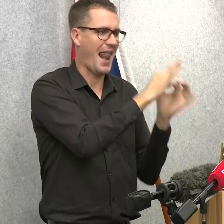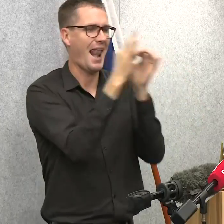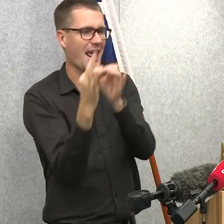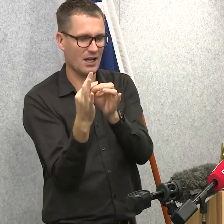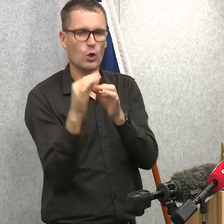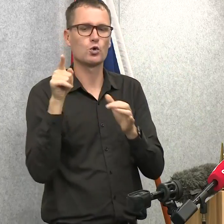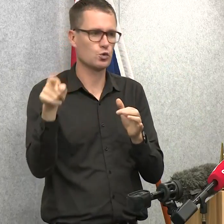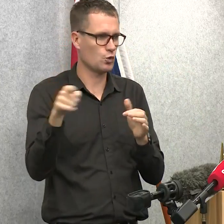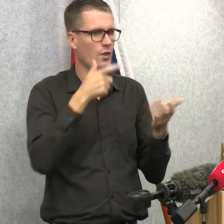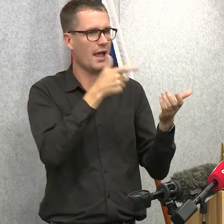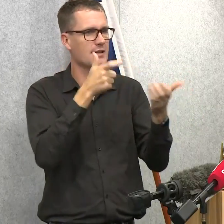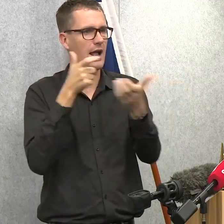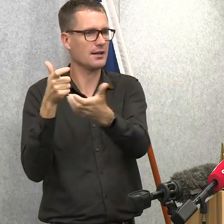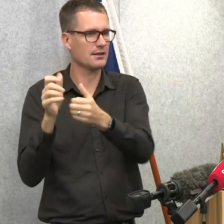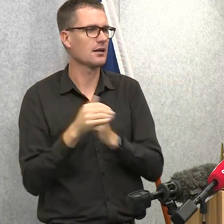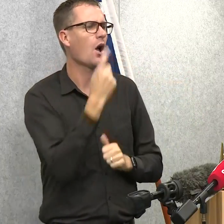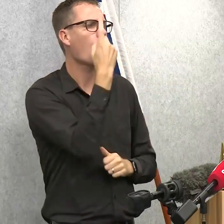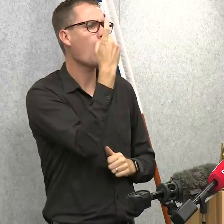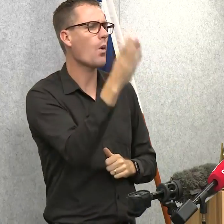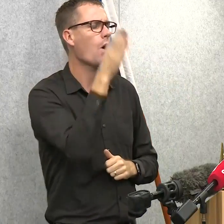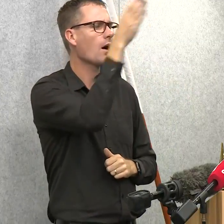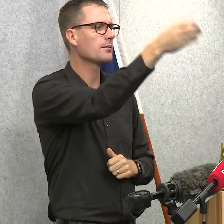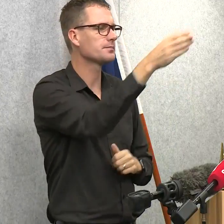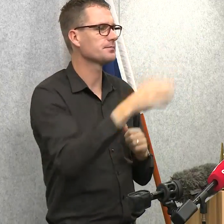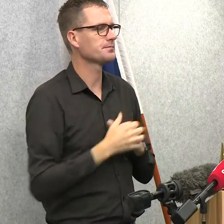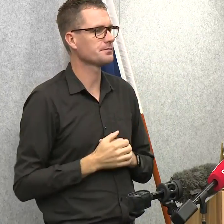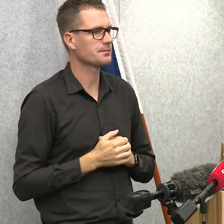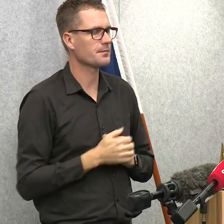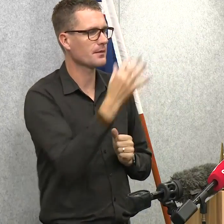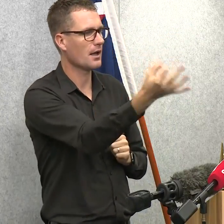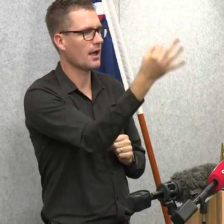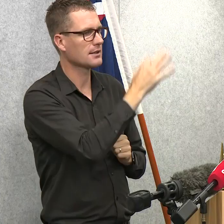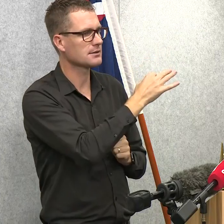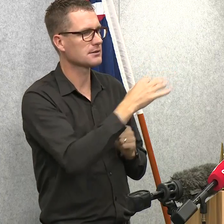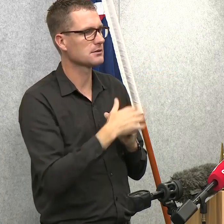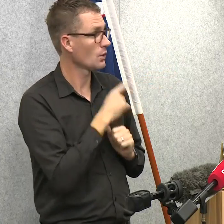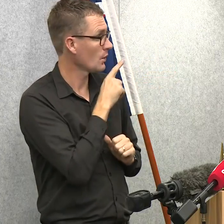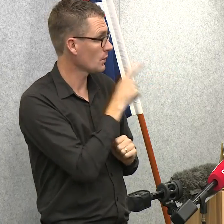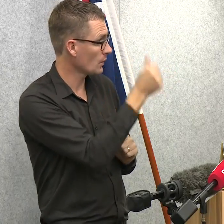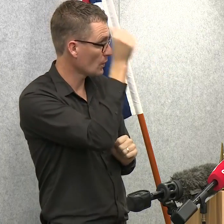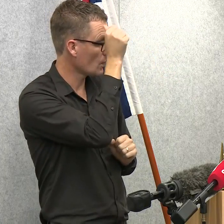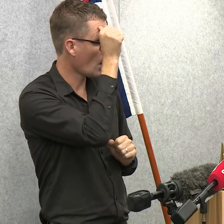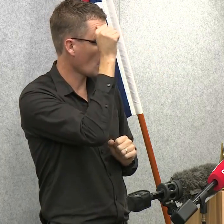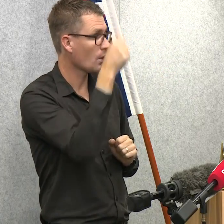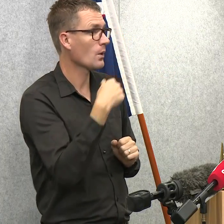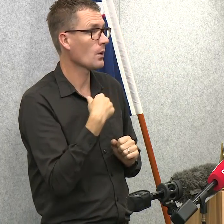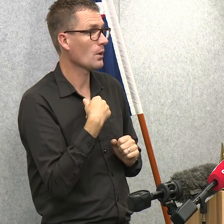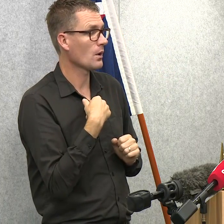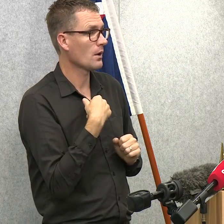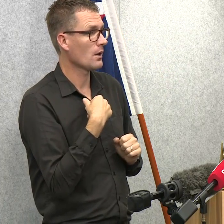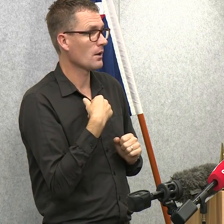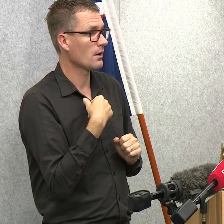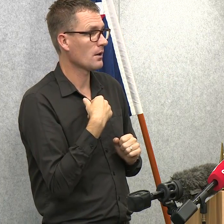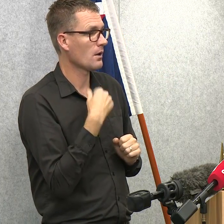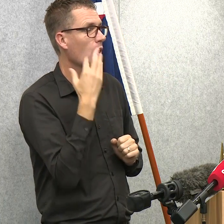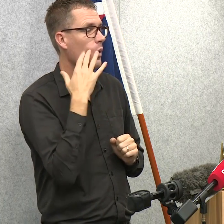the attack. So one more over here, thank you. Have you worked out yet what the gunman got up to in between checking out of